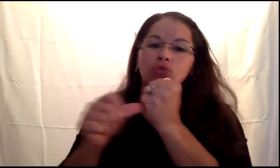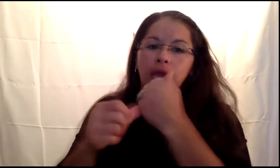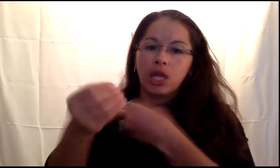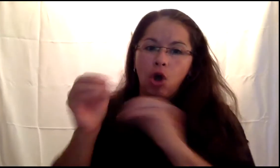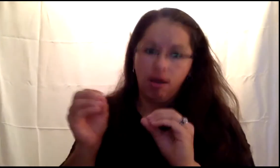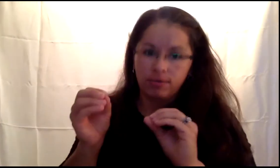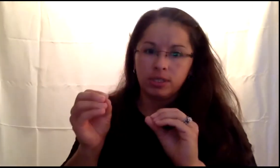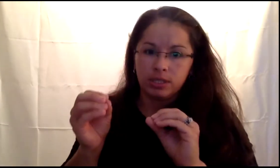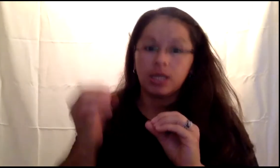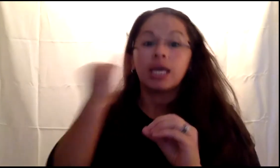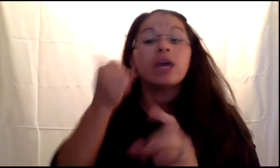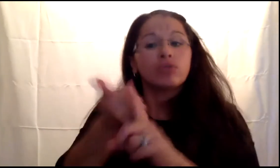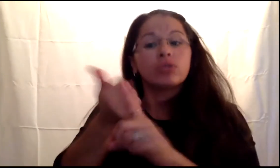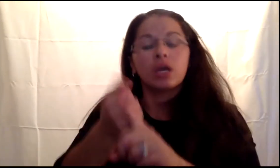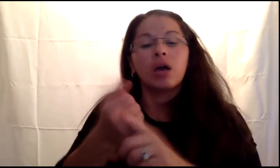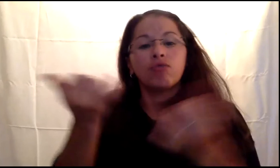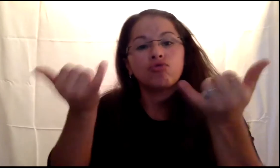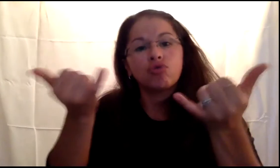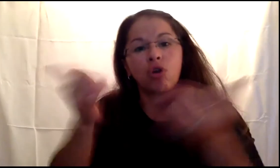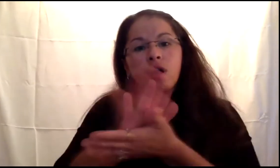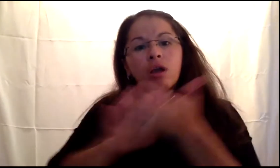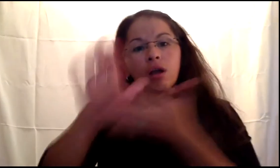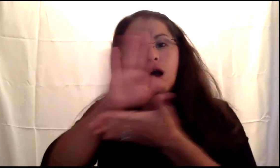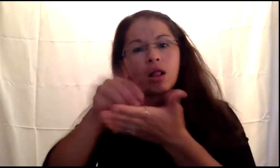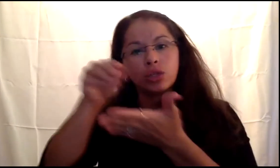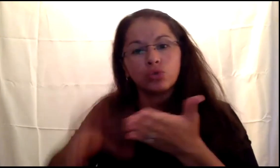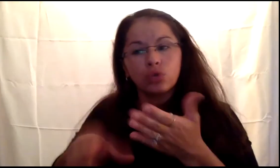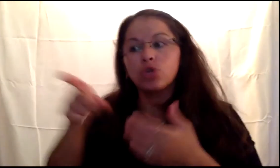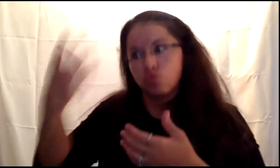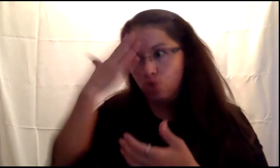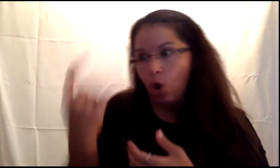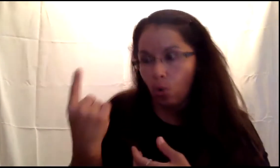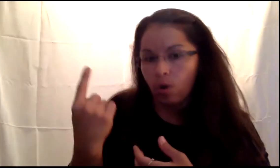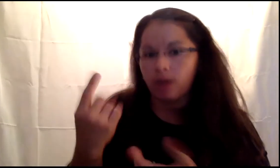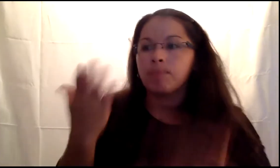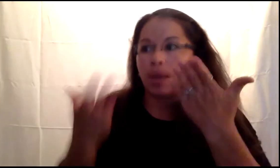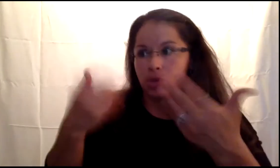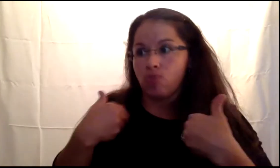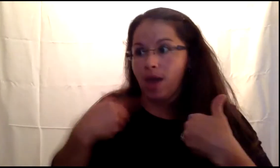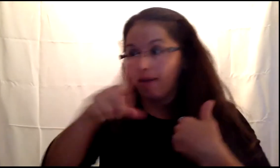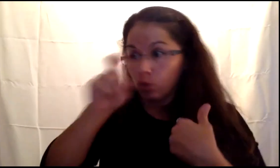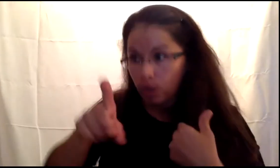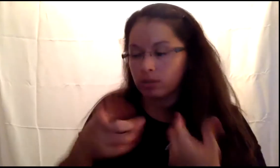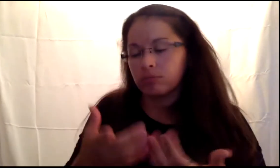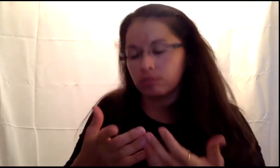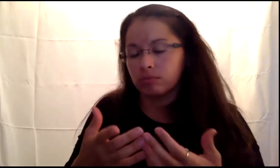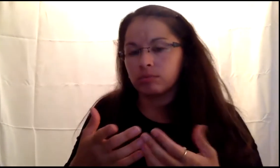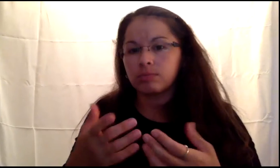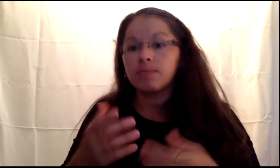a current college student or a current college student, might have a question about that, I know on our campus and from our financial